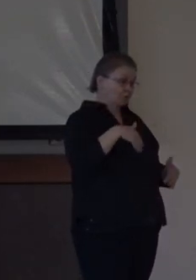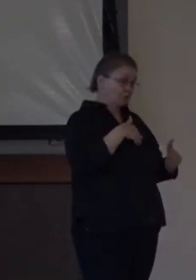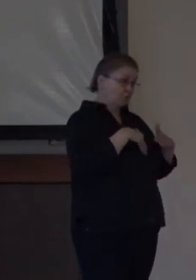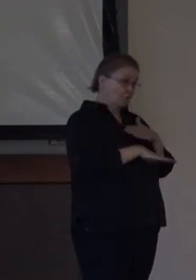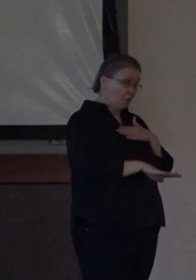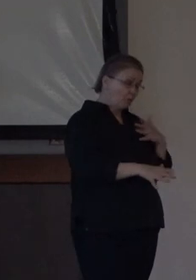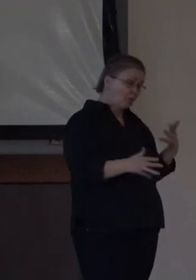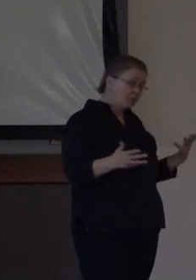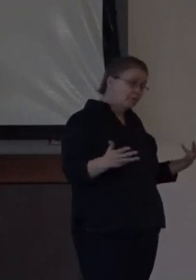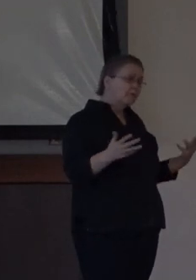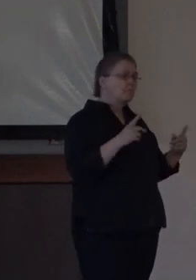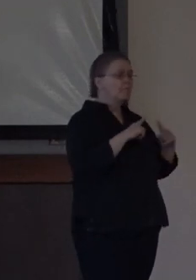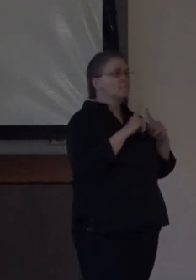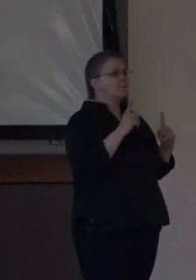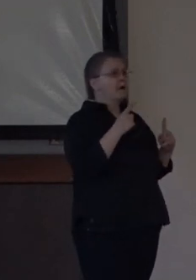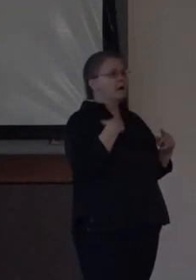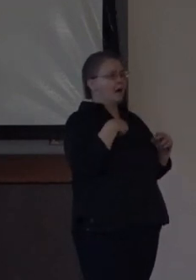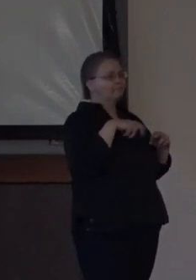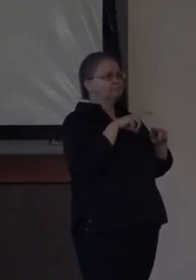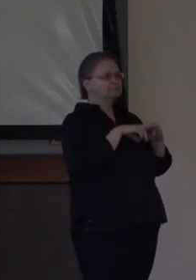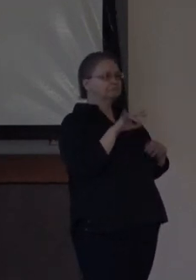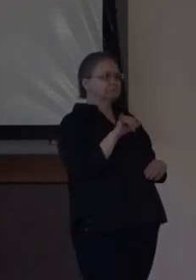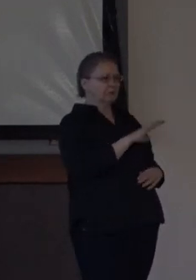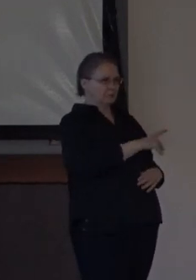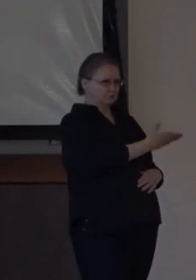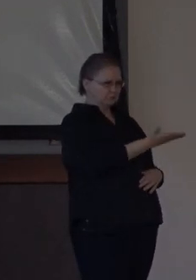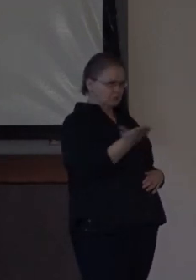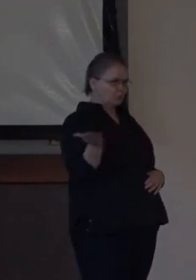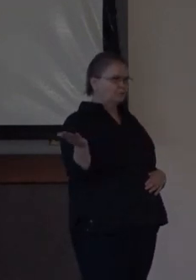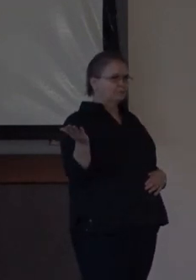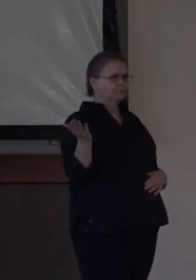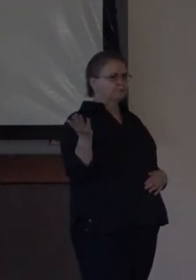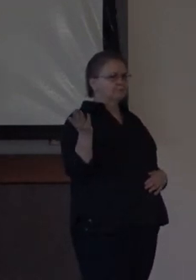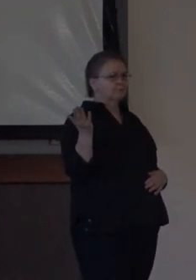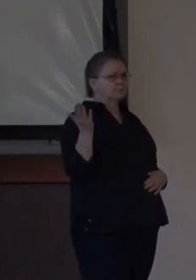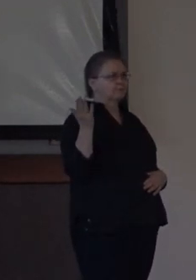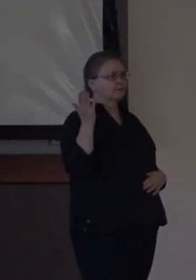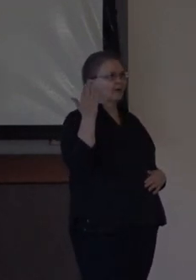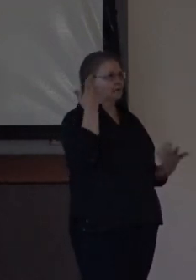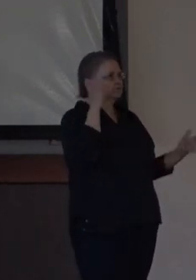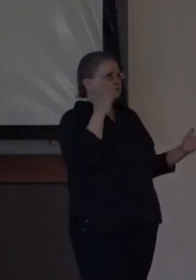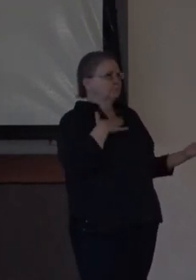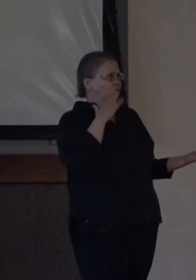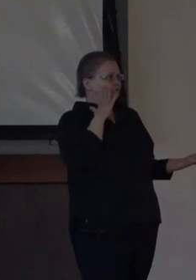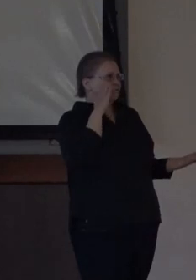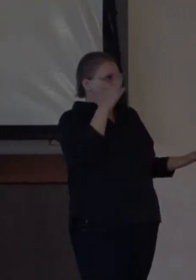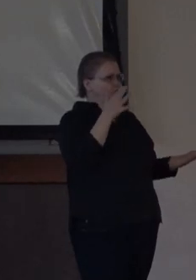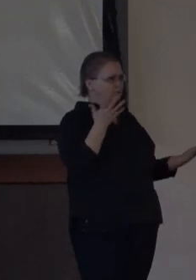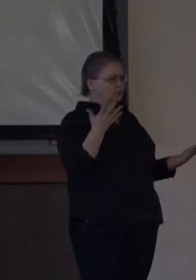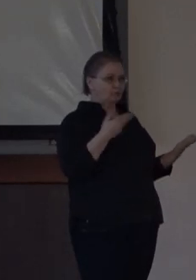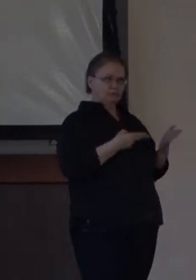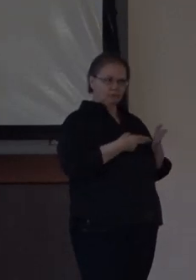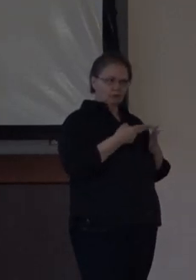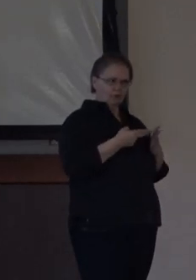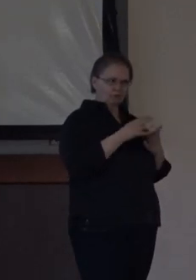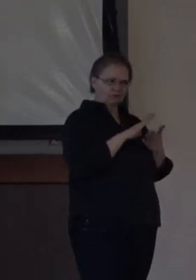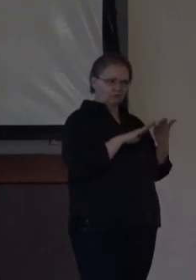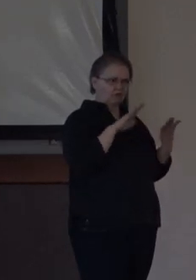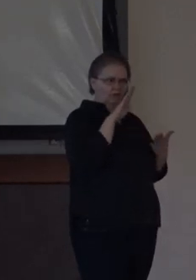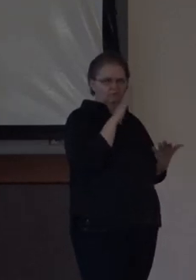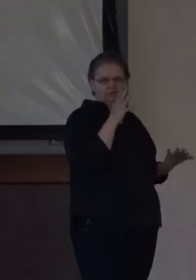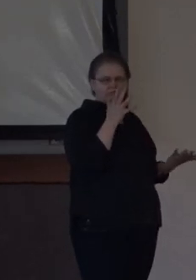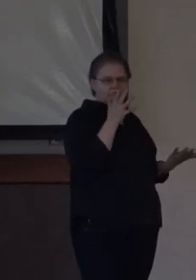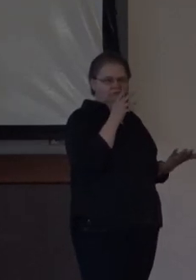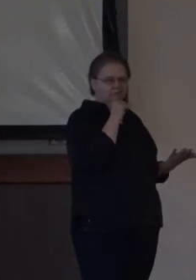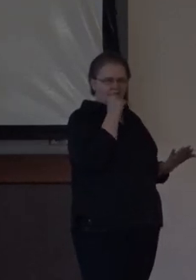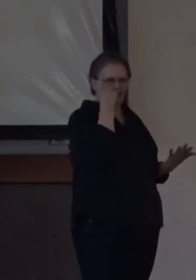then, but I was sitting in a spot just like you. I didn't know what my future was going to be like. To be honest, college wasn't something I